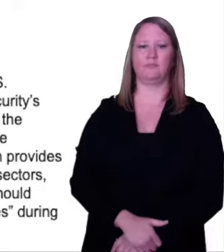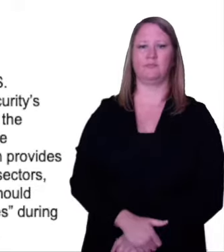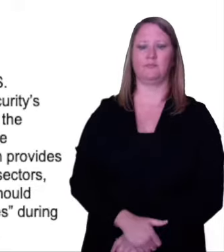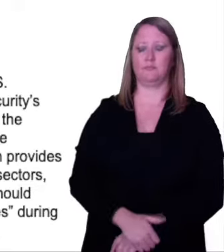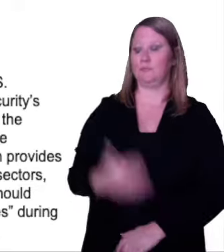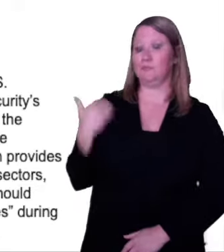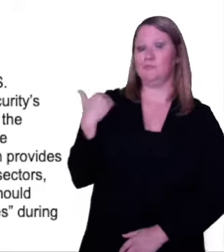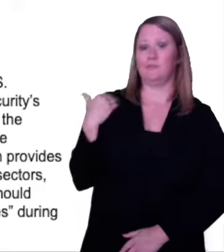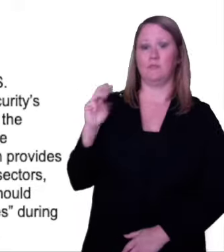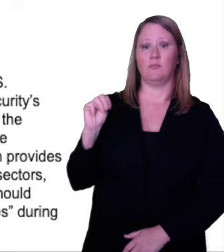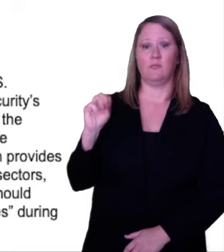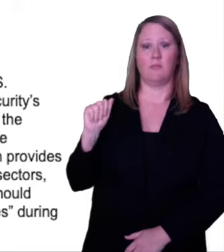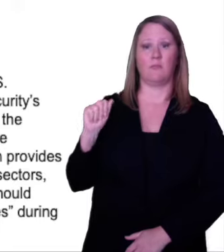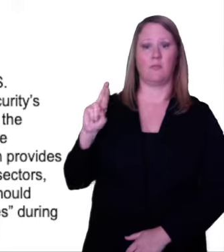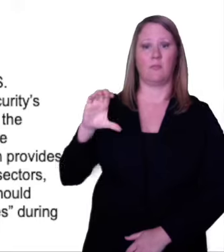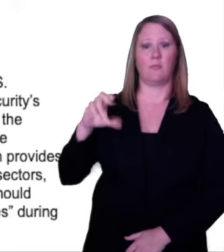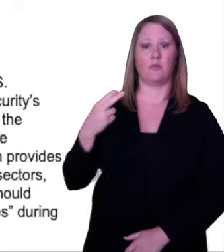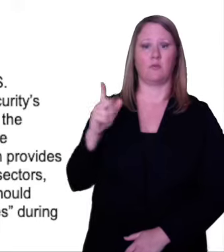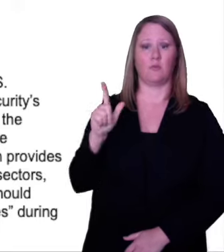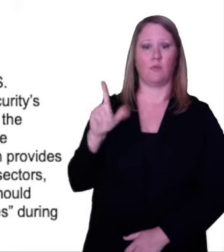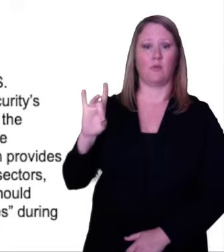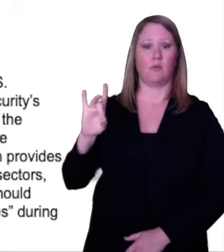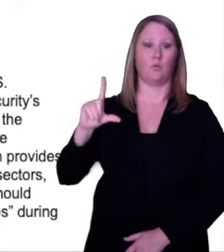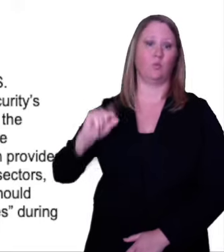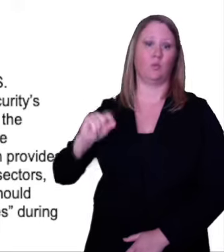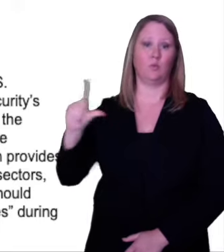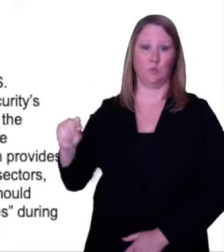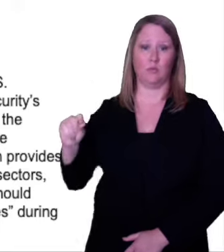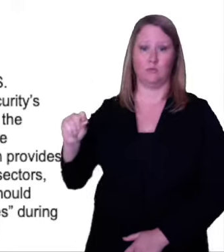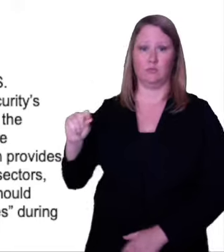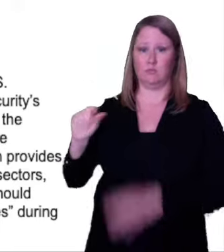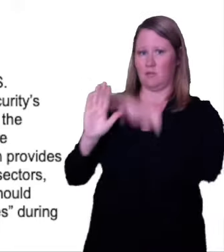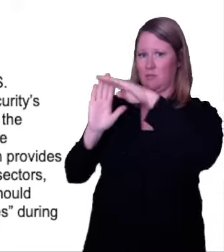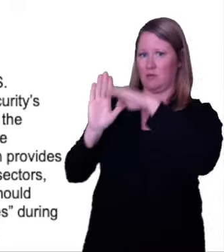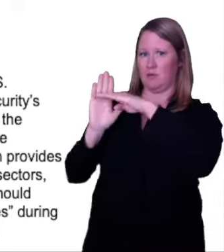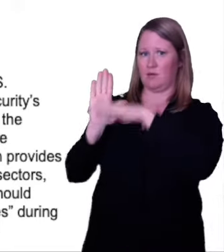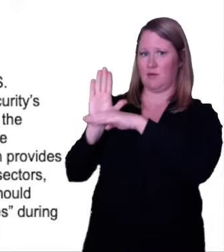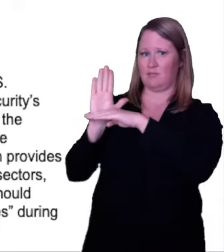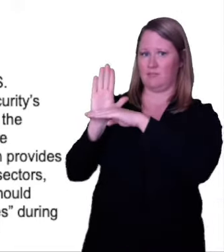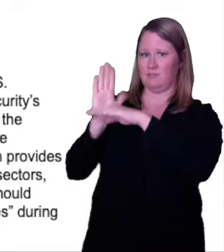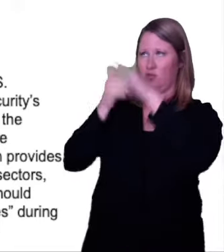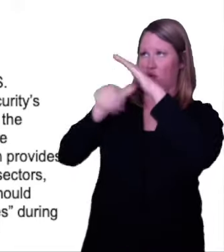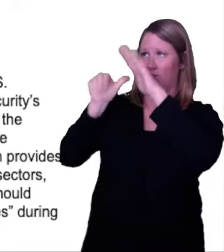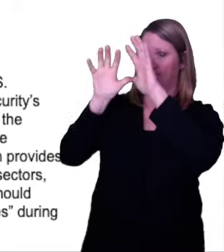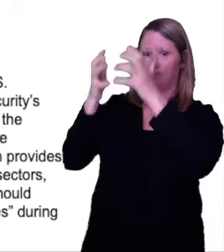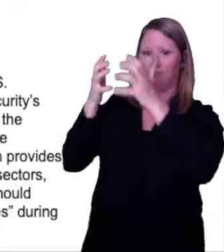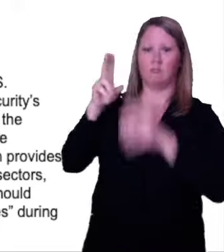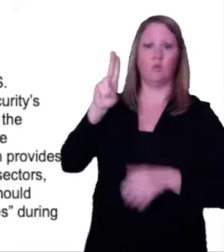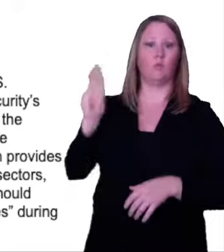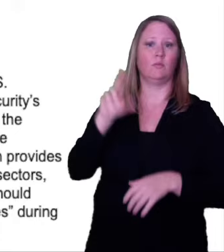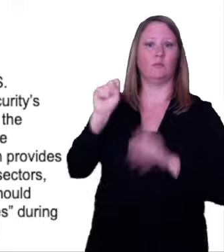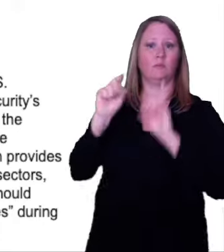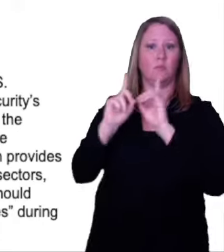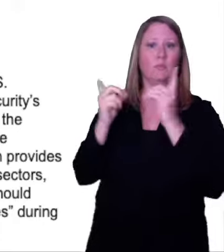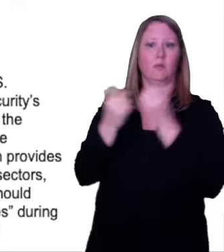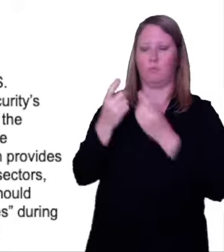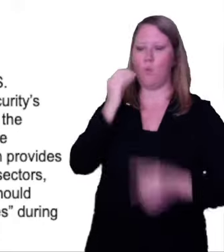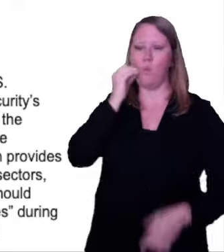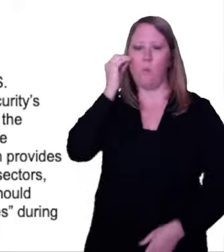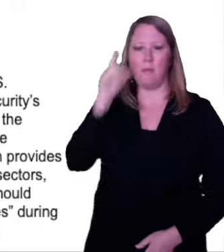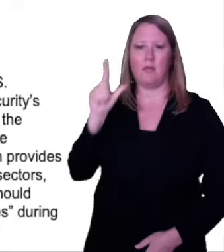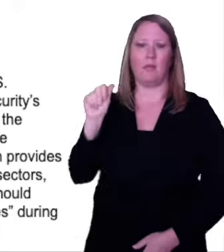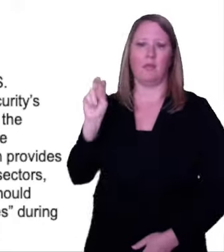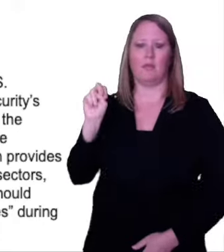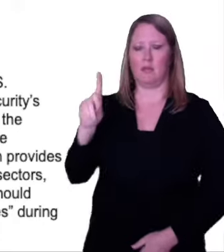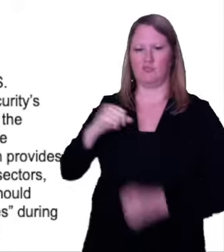and by expressly adopting the U.S. Department of Homeland Security's March 28, 2020